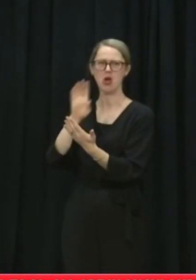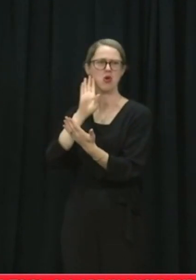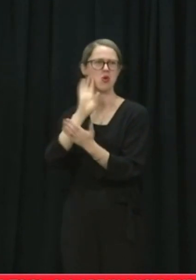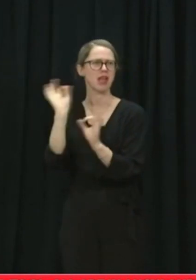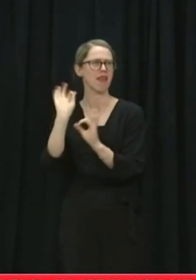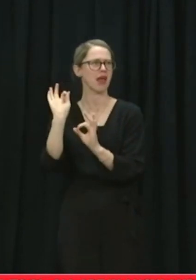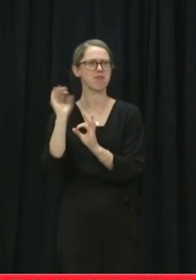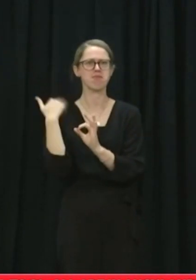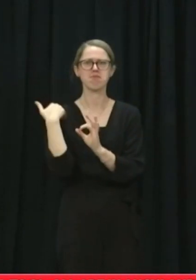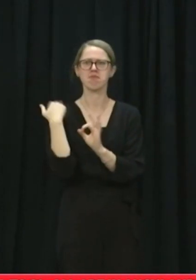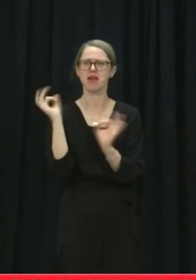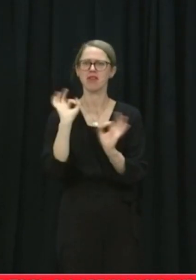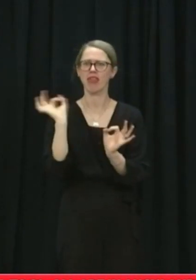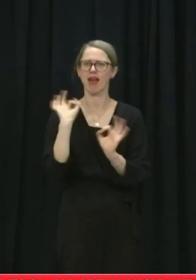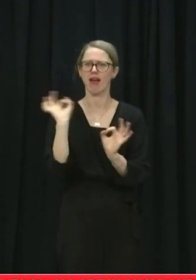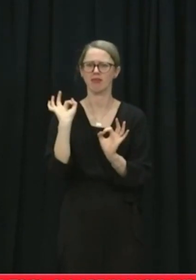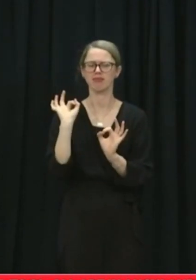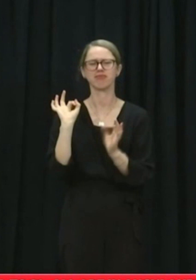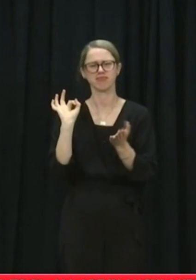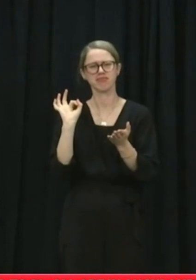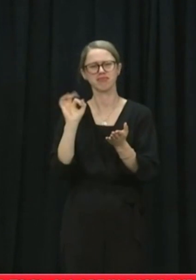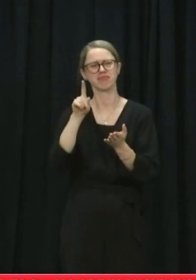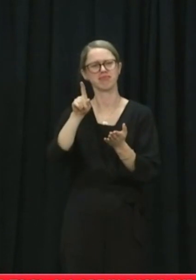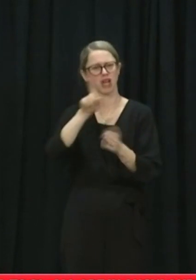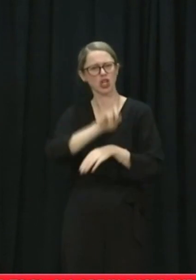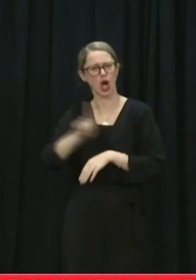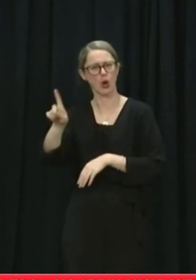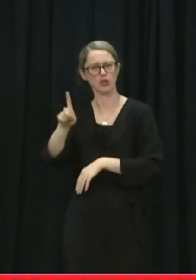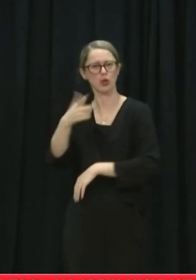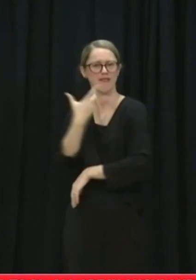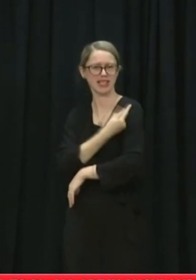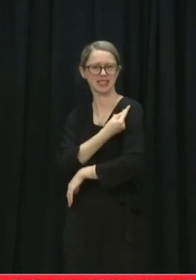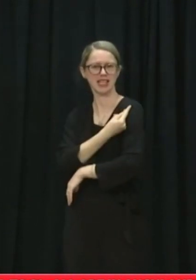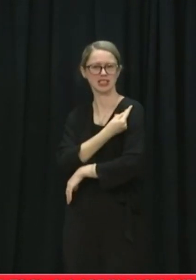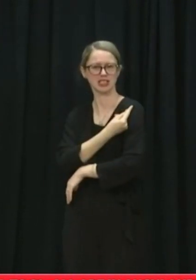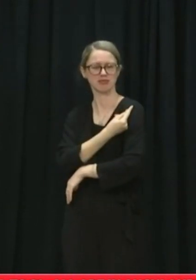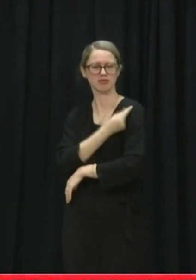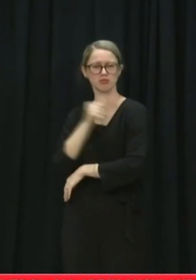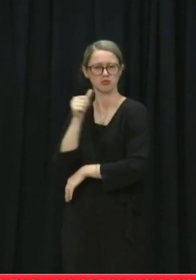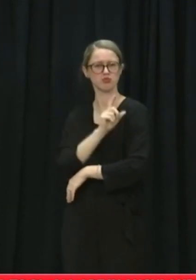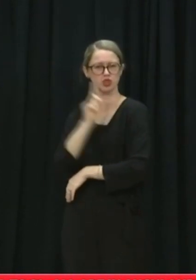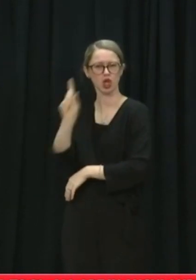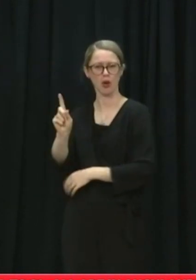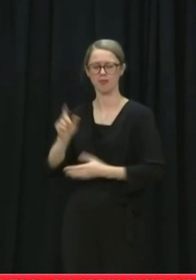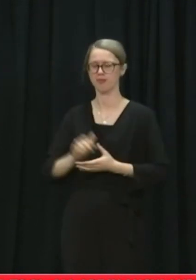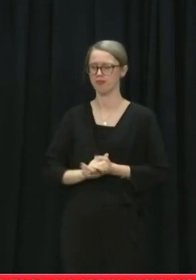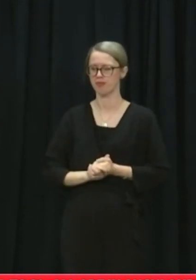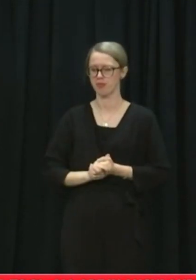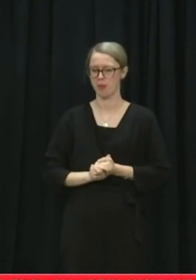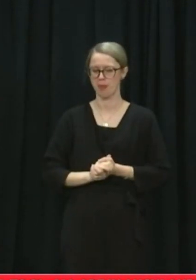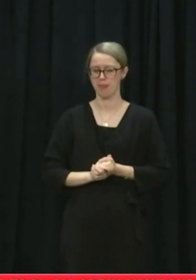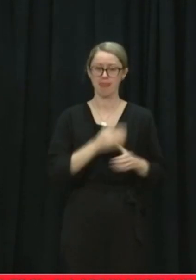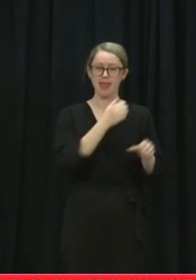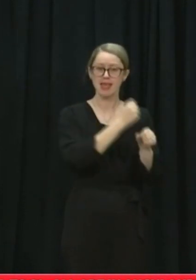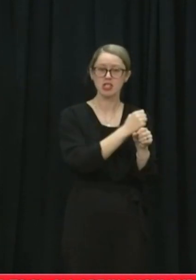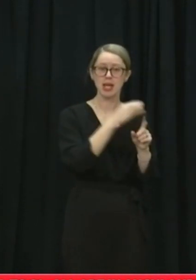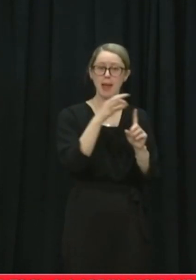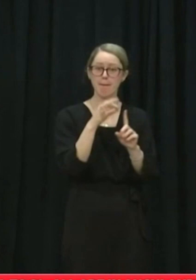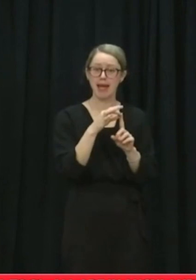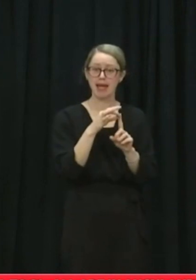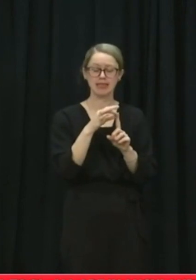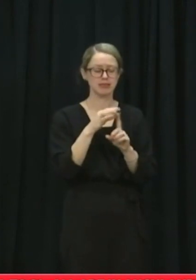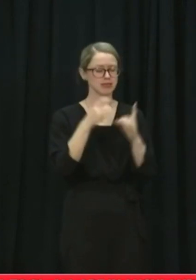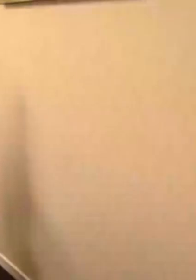other communication from your provider, please still go because we're expecting you. Jacinda Ardern says essential workers